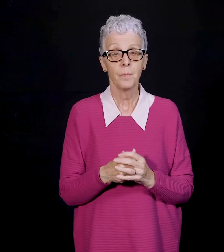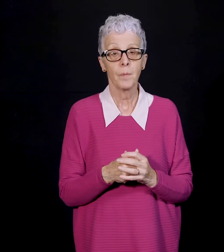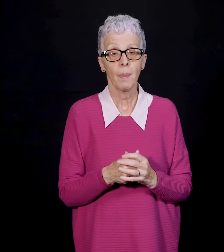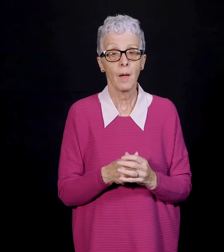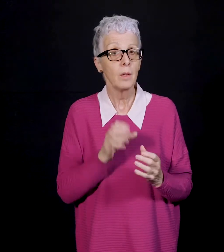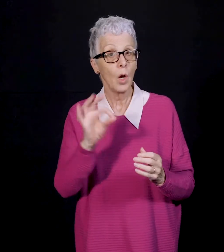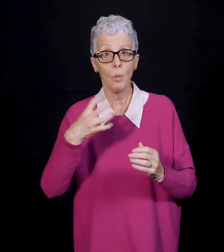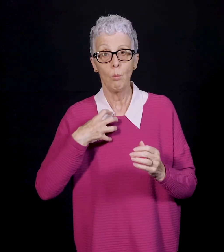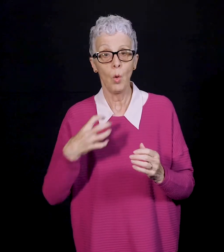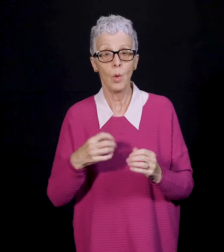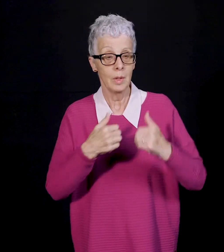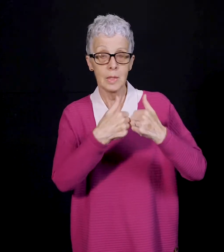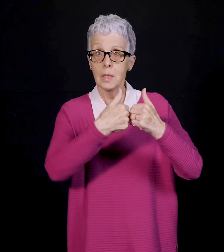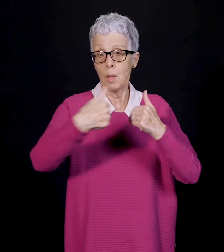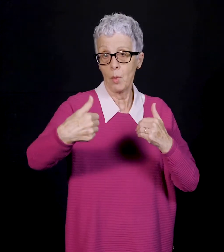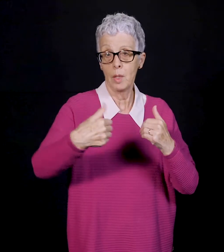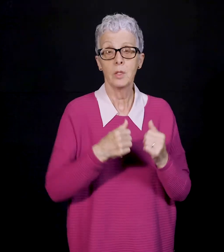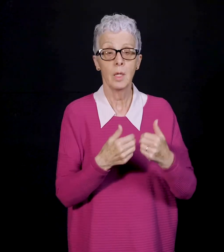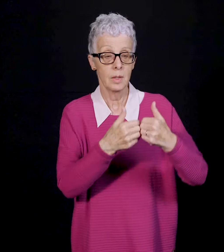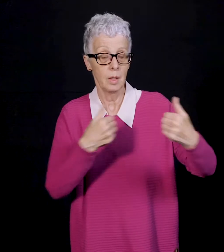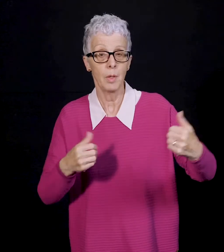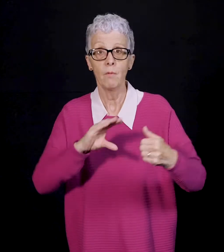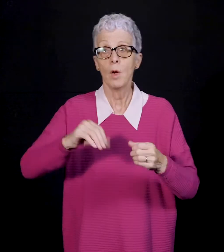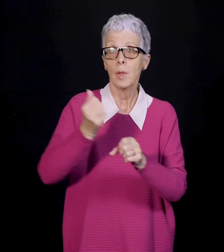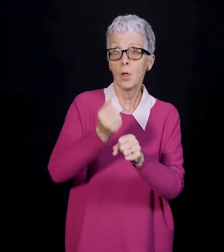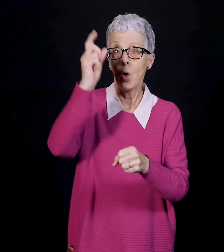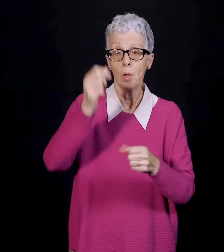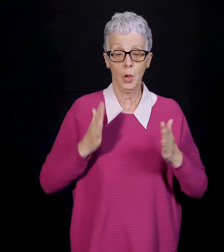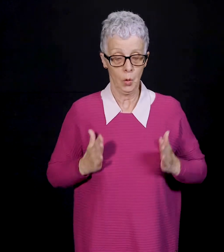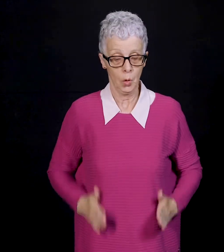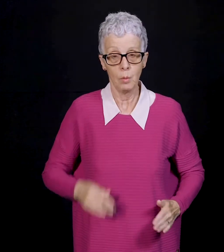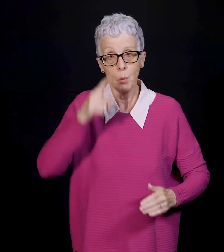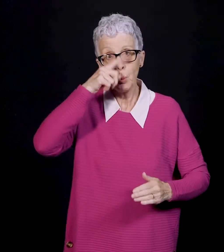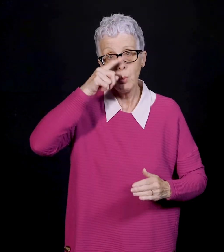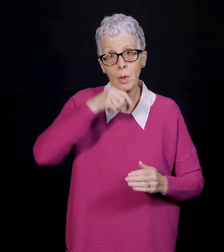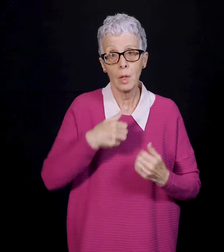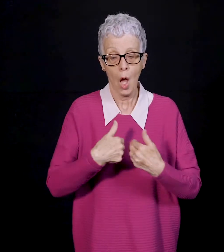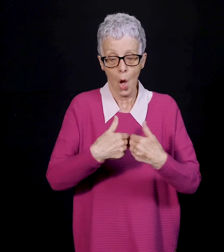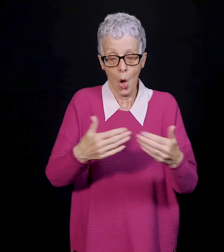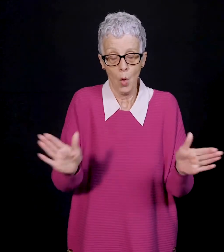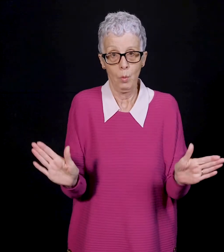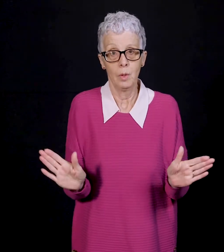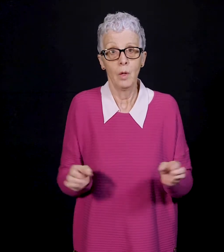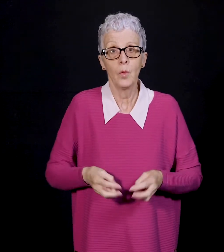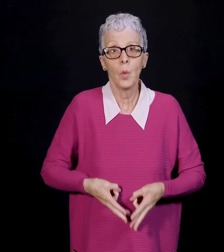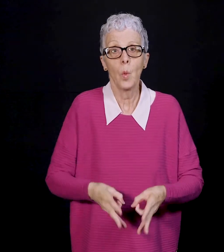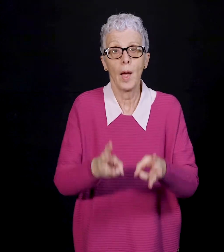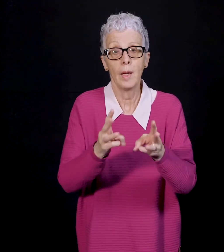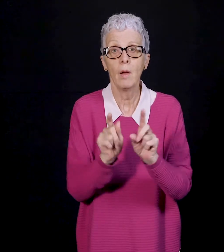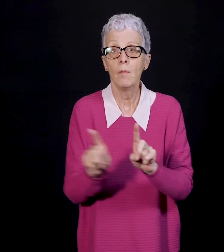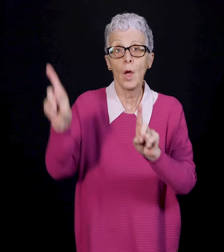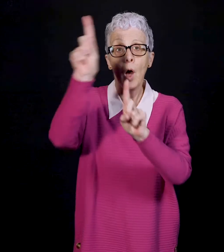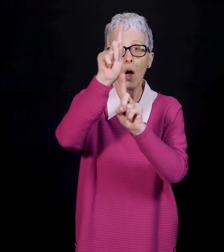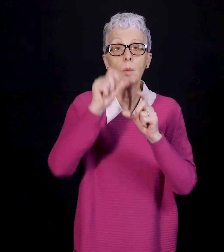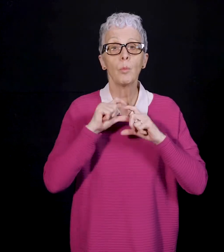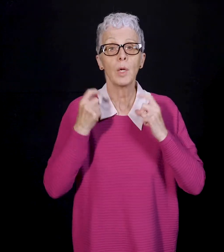No longer was there separation between God and humanity, but he opened the way, because he, the high priest, is our